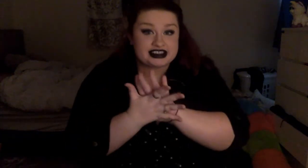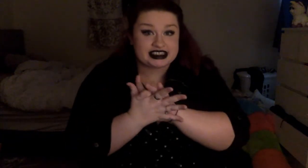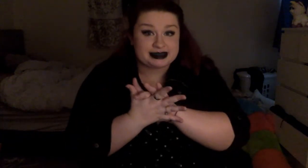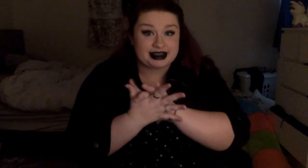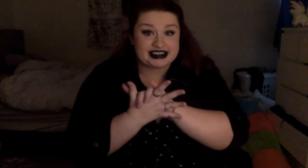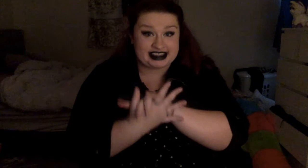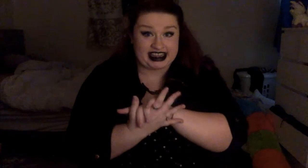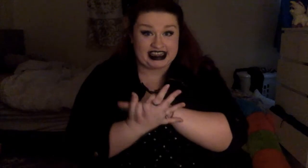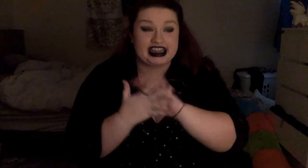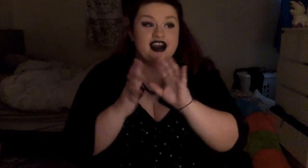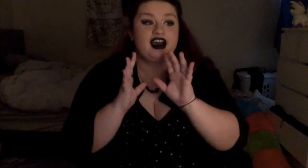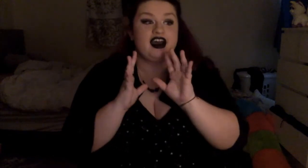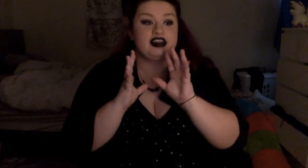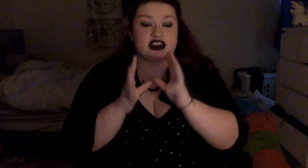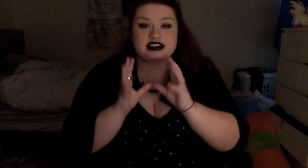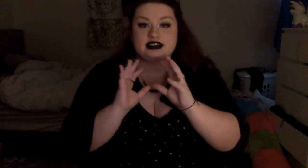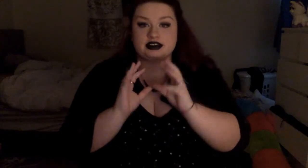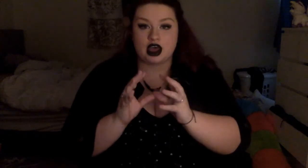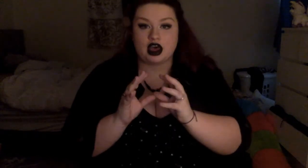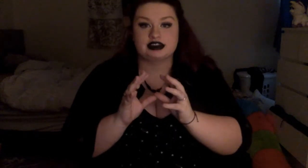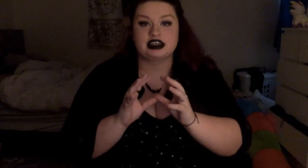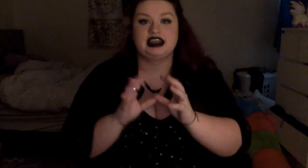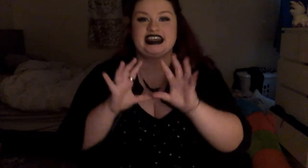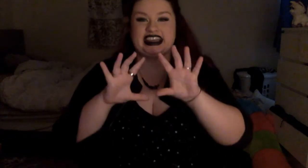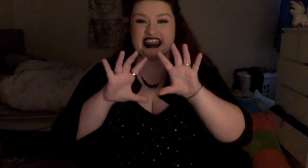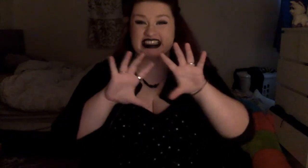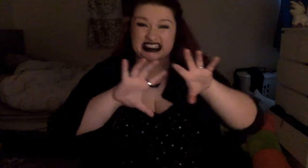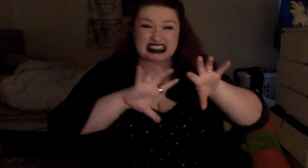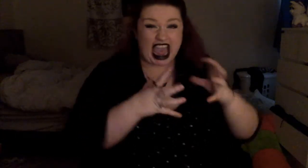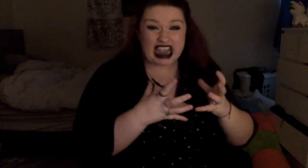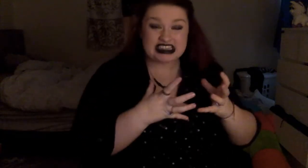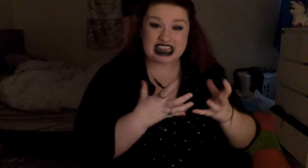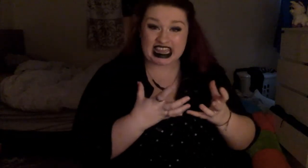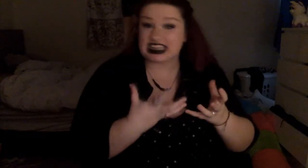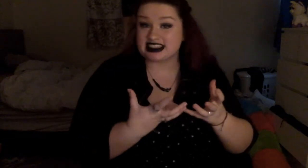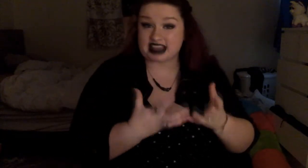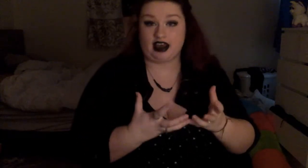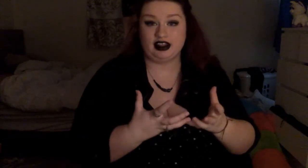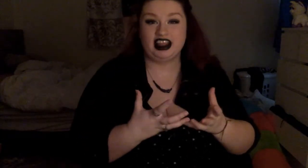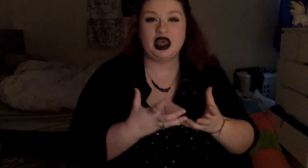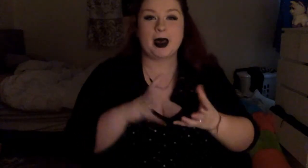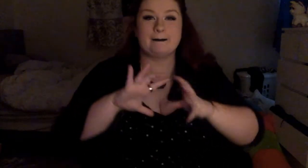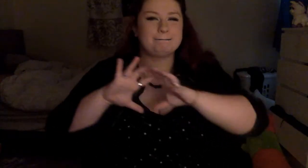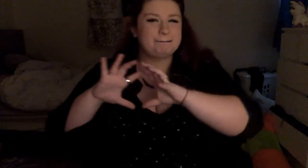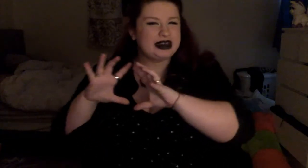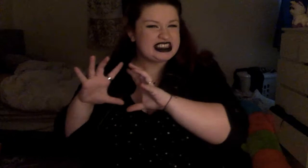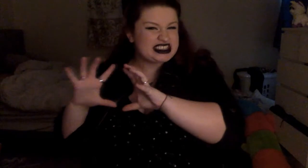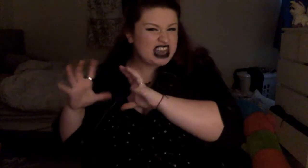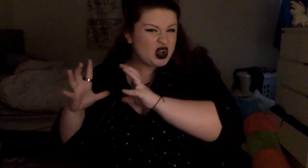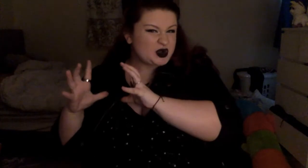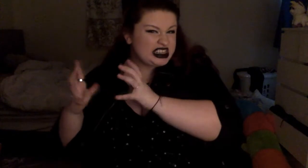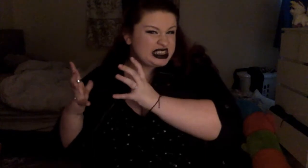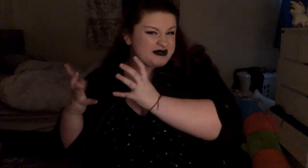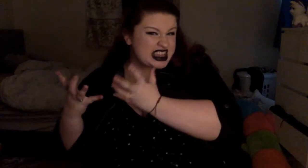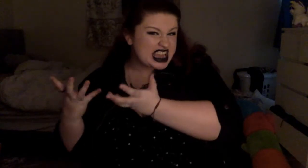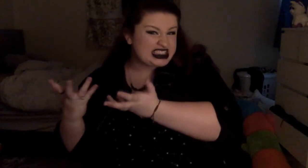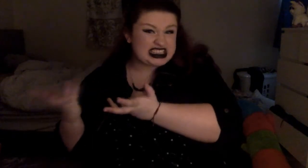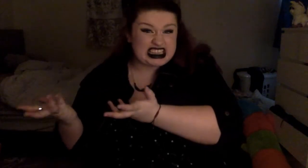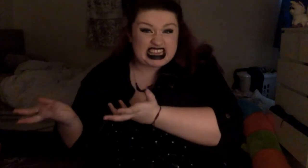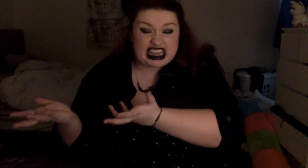this by saying this is not exact ASL, but it's not really PSE